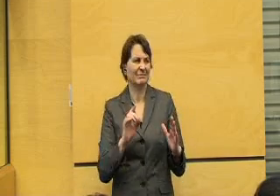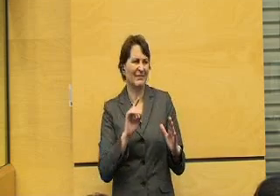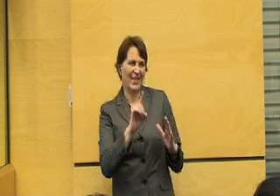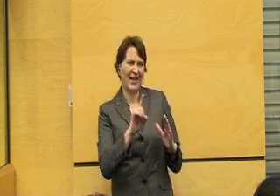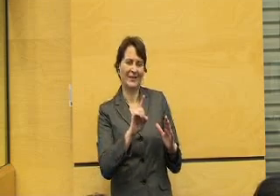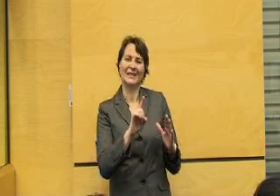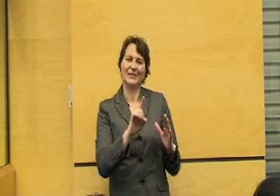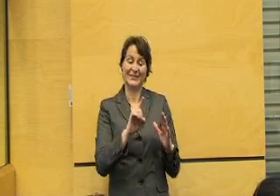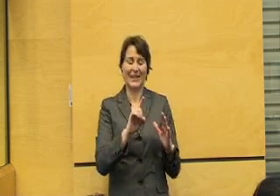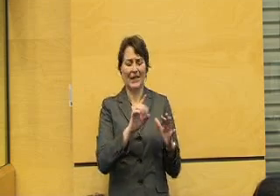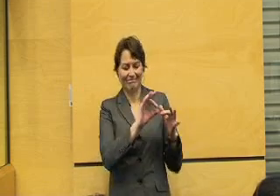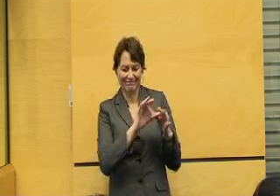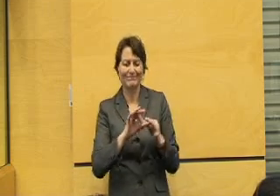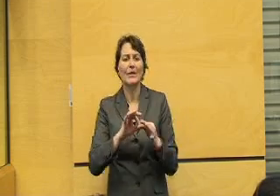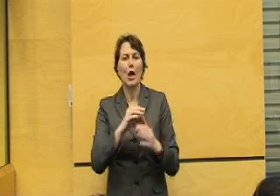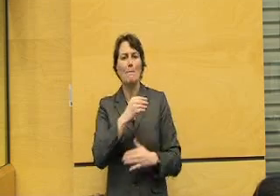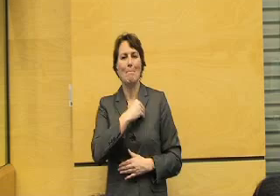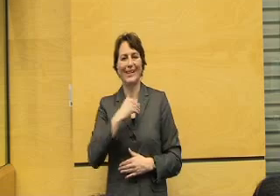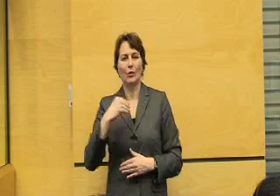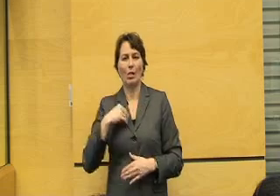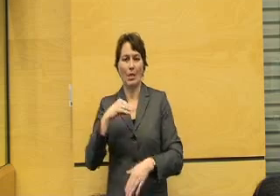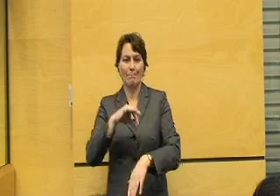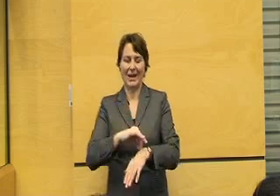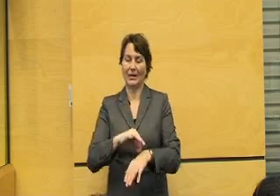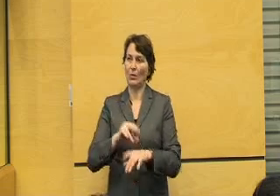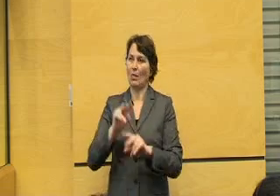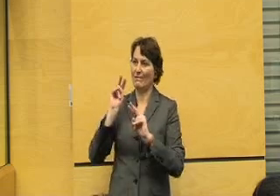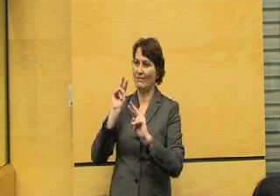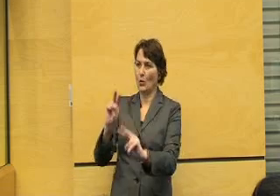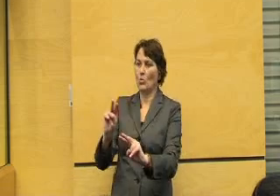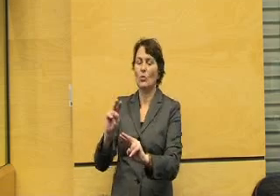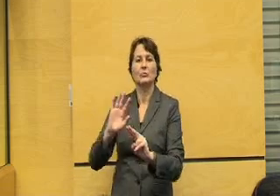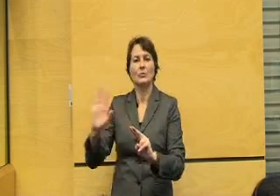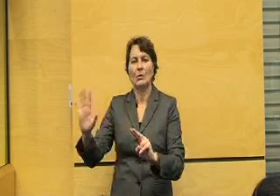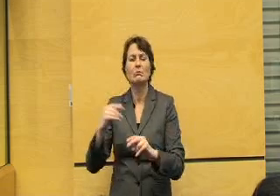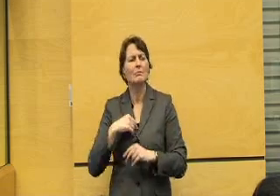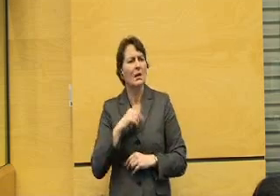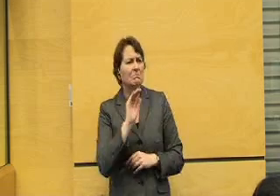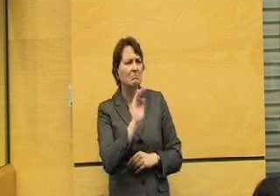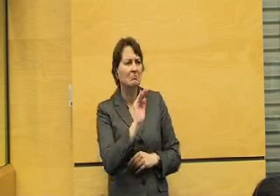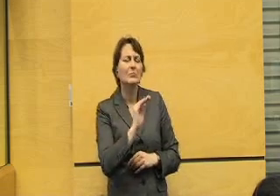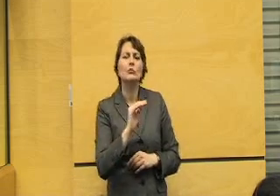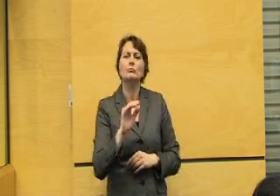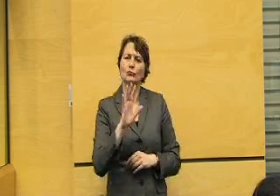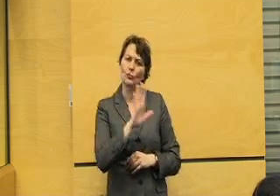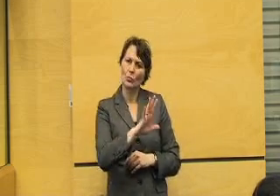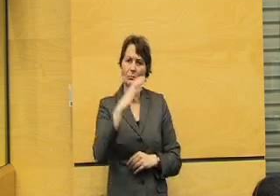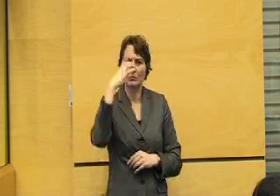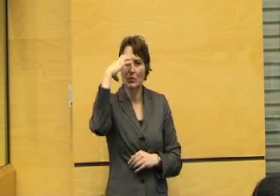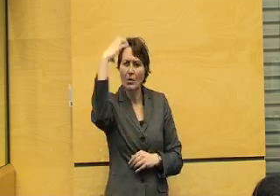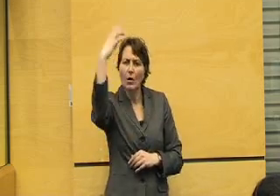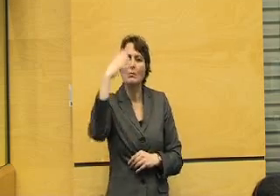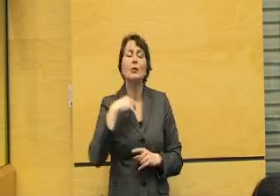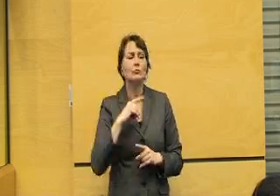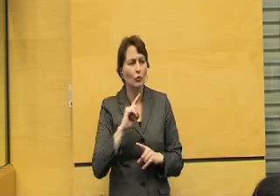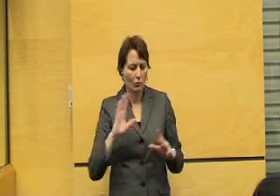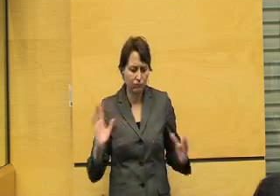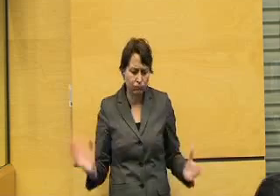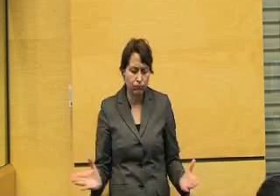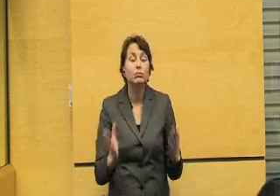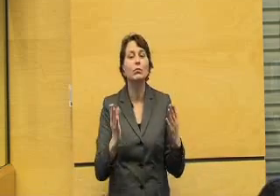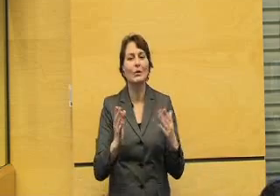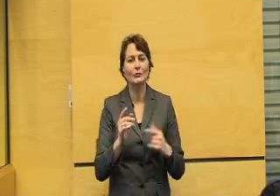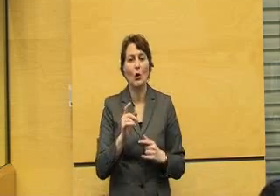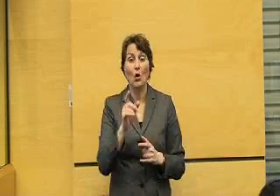model. With this in mind, I would like to know what the State Party is doing to promote a respectful